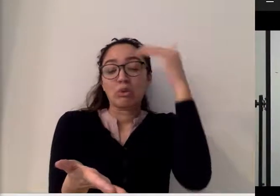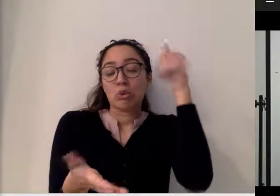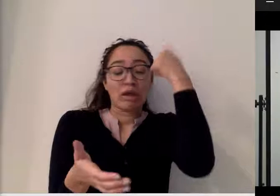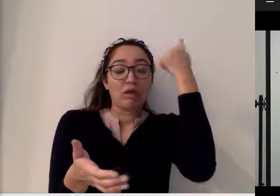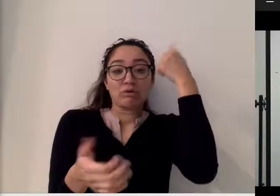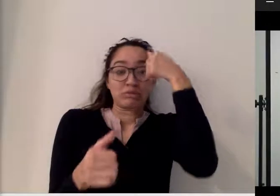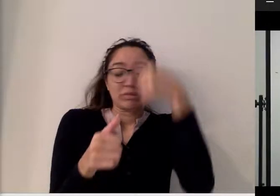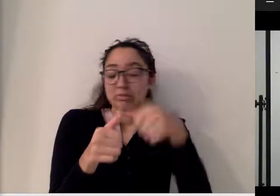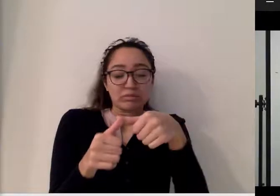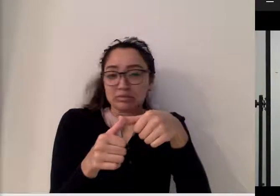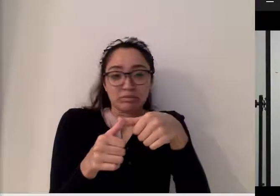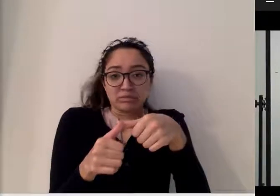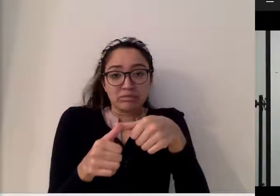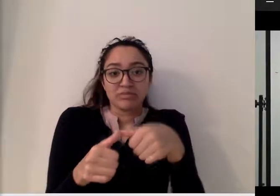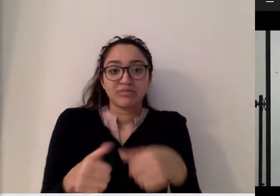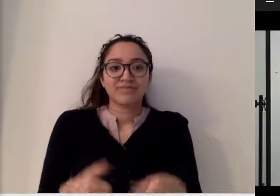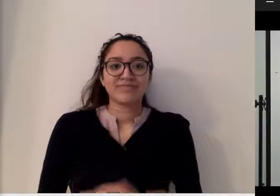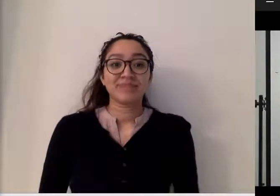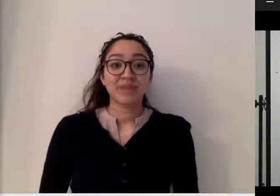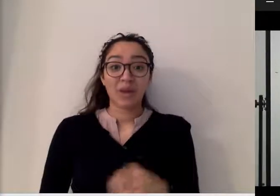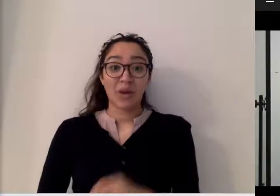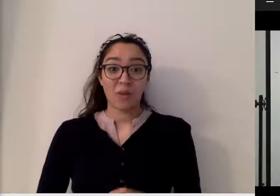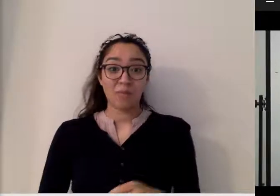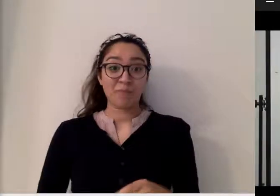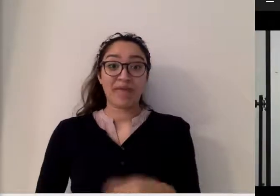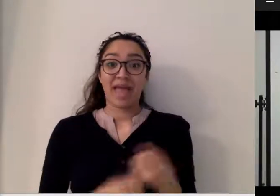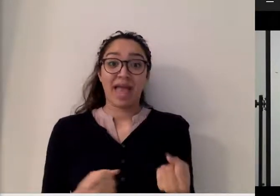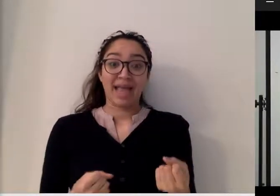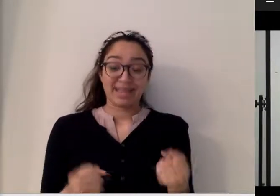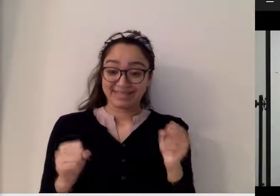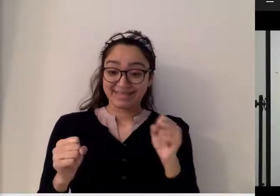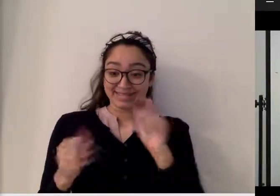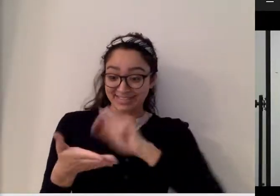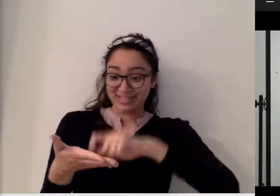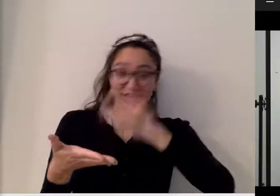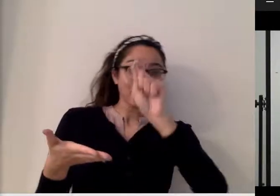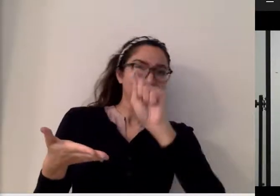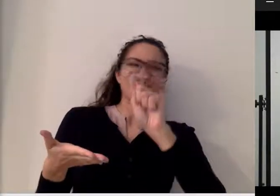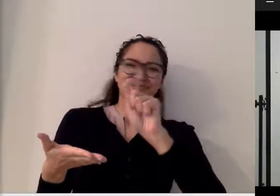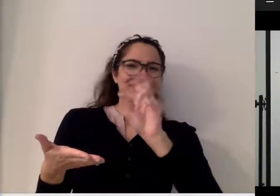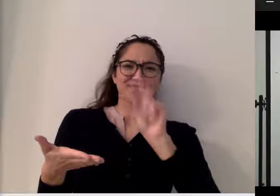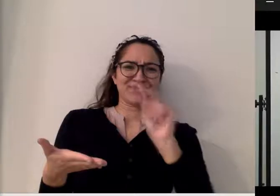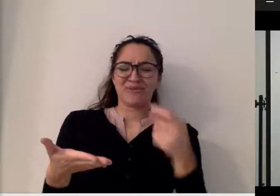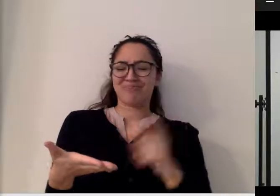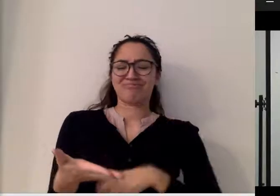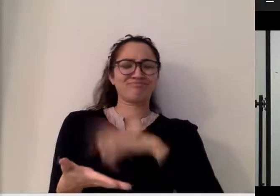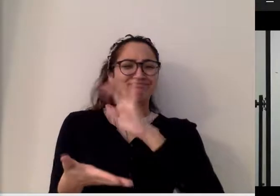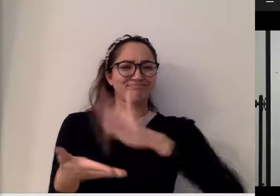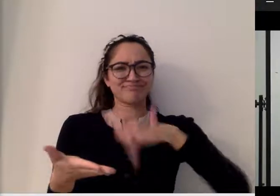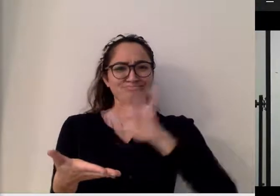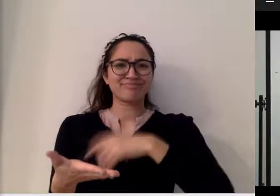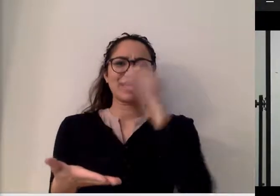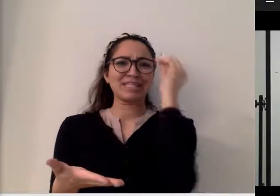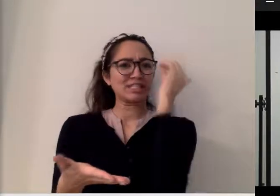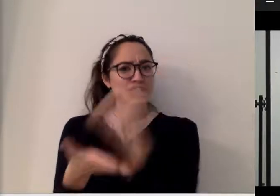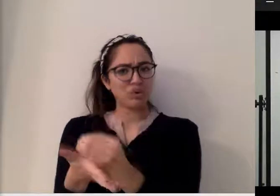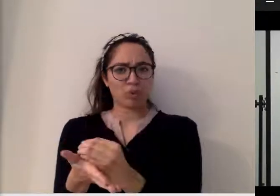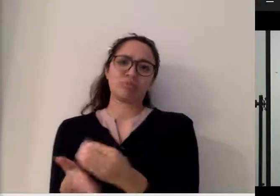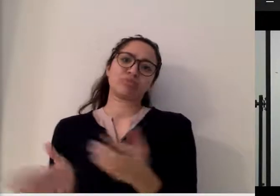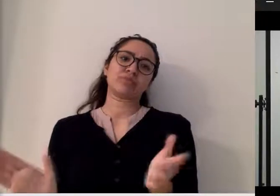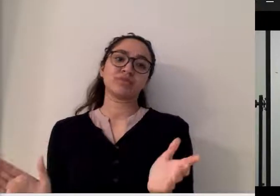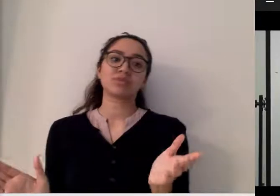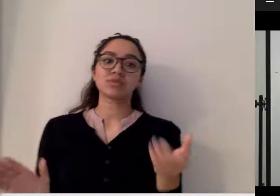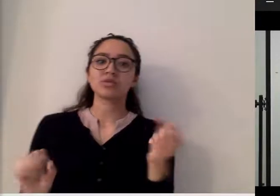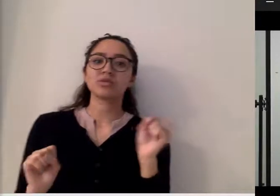for that? The big 0, right? And so what they're basically saying is, I was there that day, it was like 3 weeks